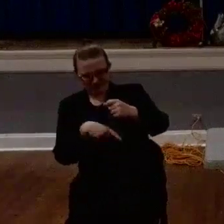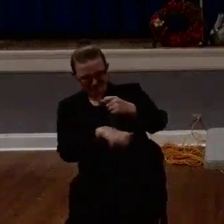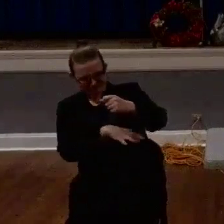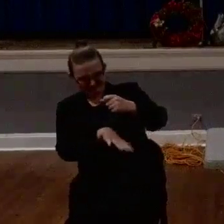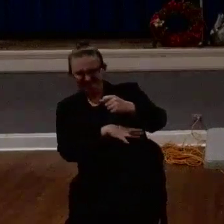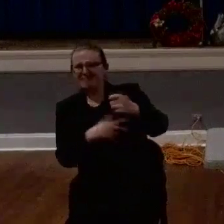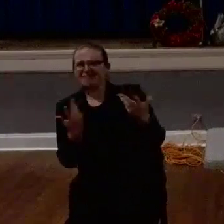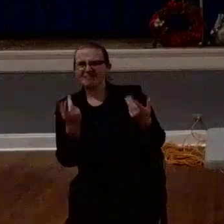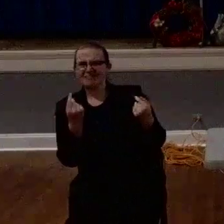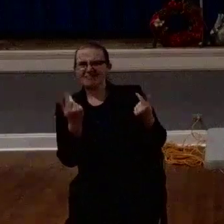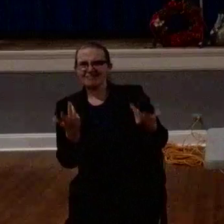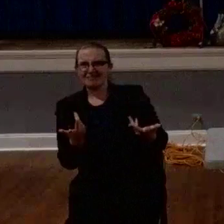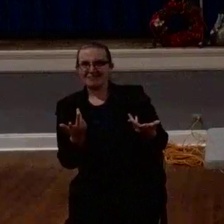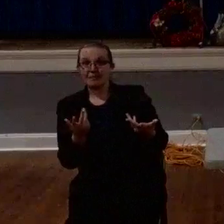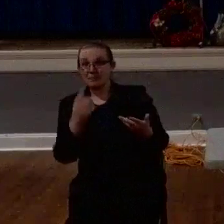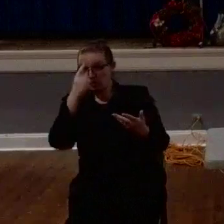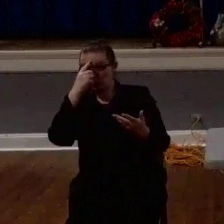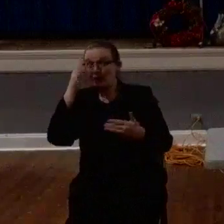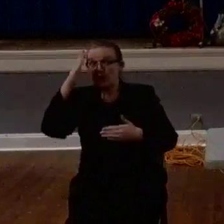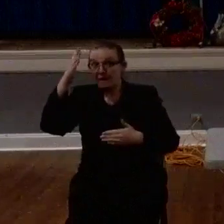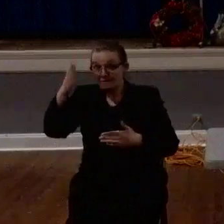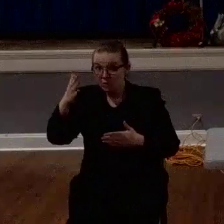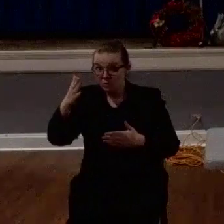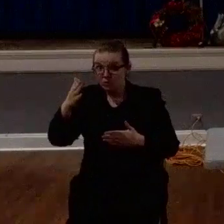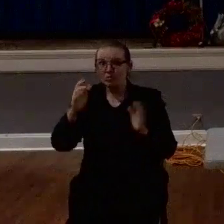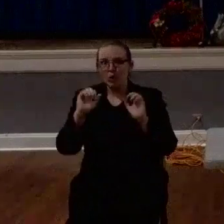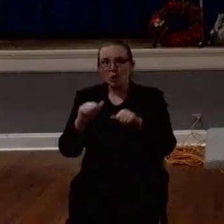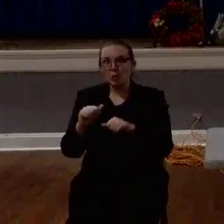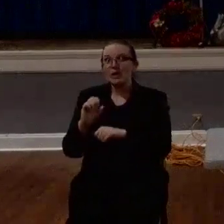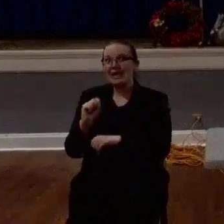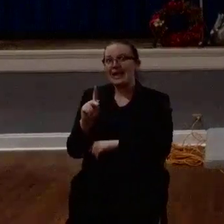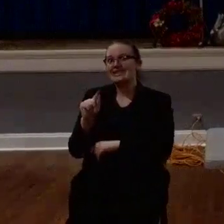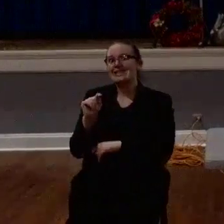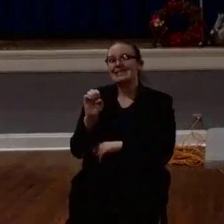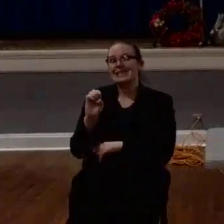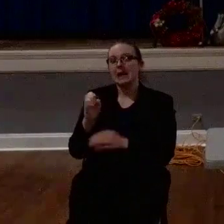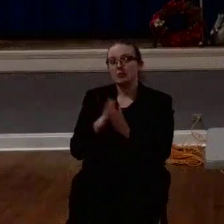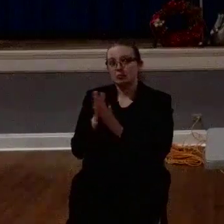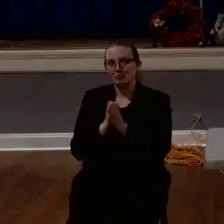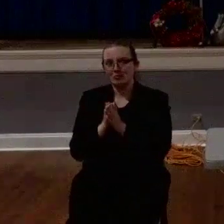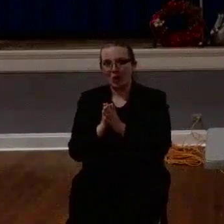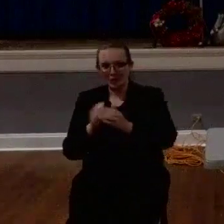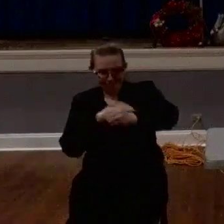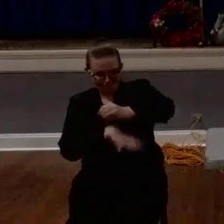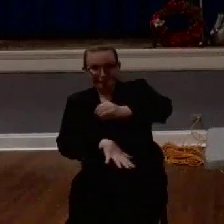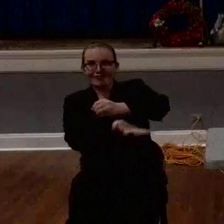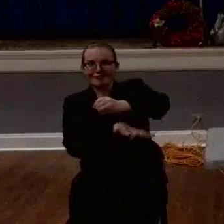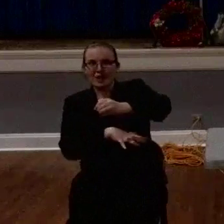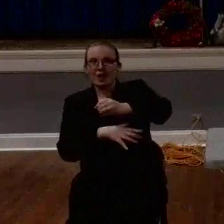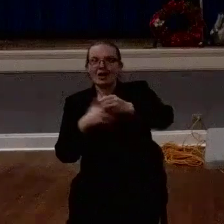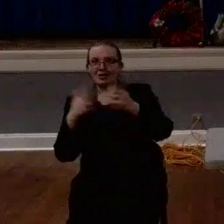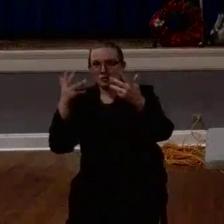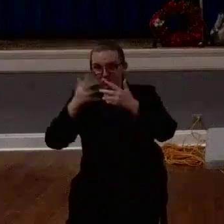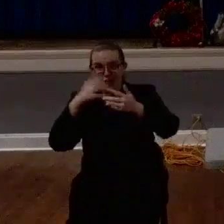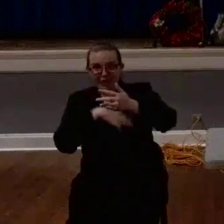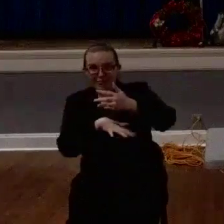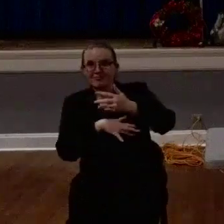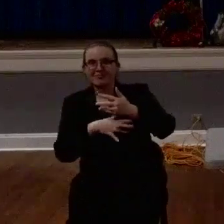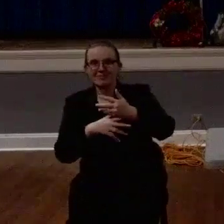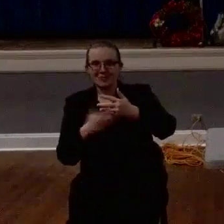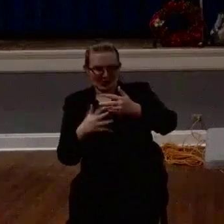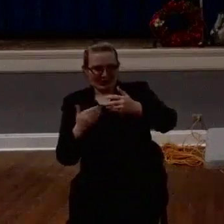thought it's a great opportunity for future expansion of the skate park underneath the bridge. And there's shade, which is great. It's